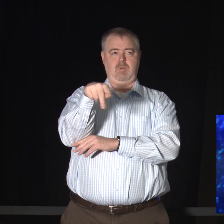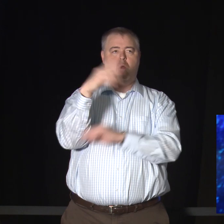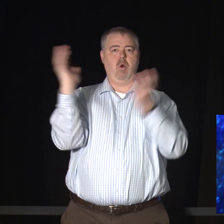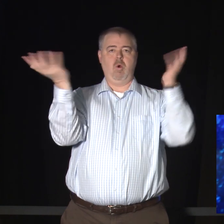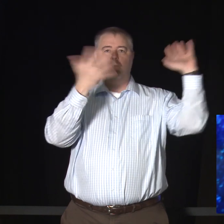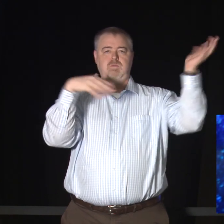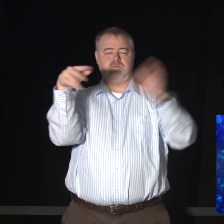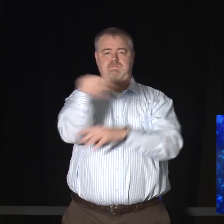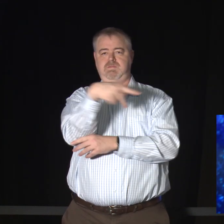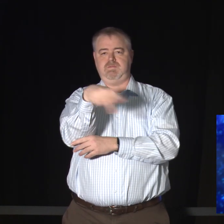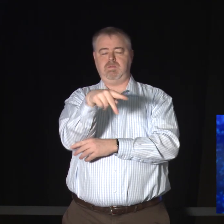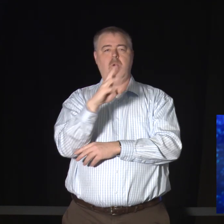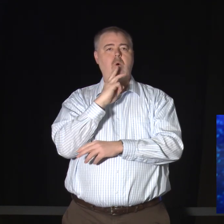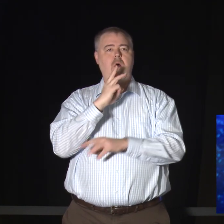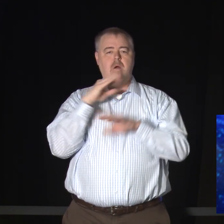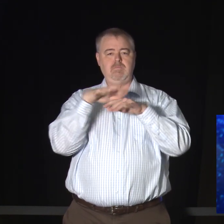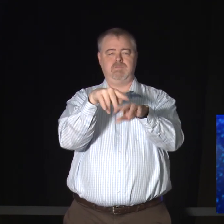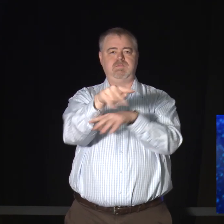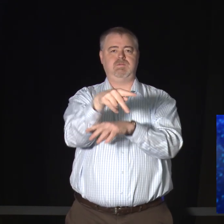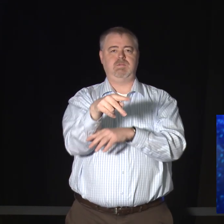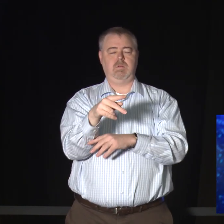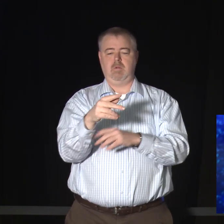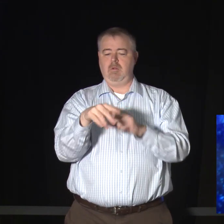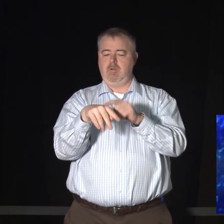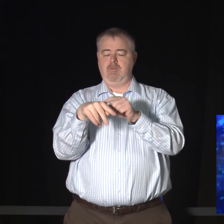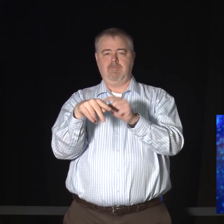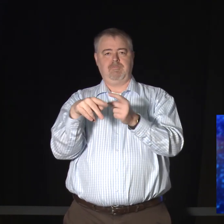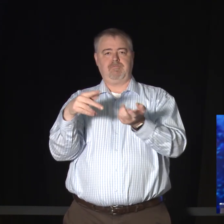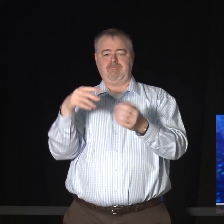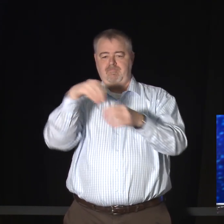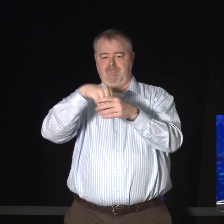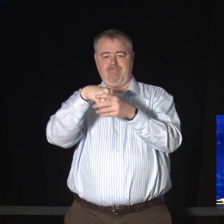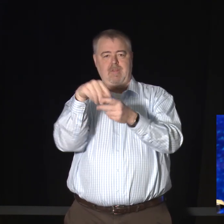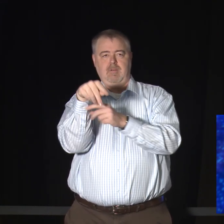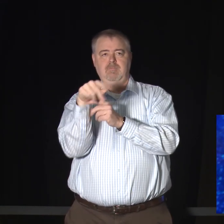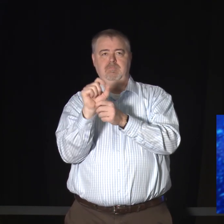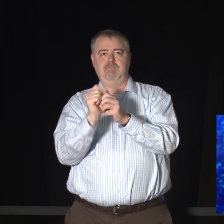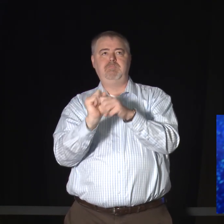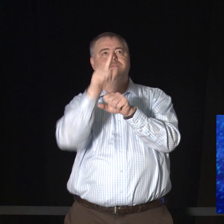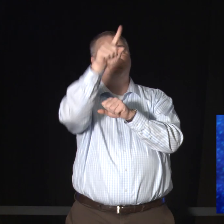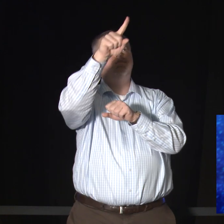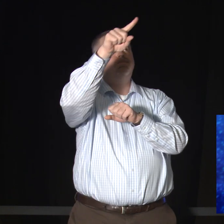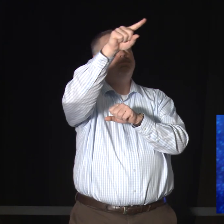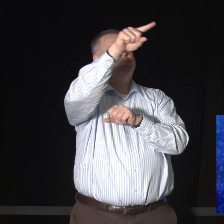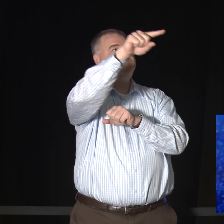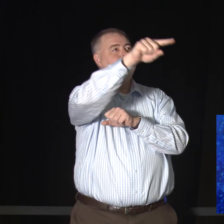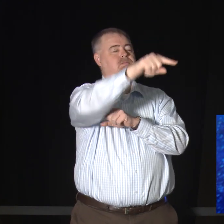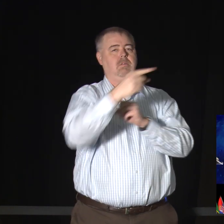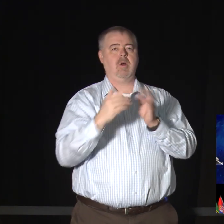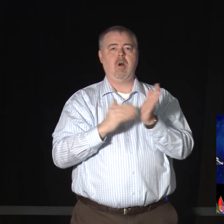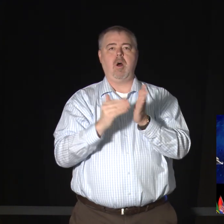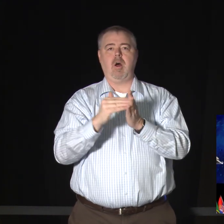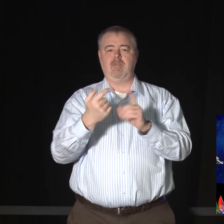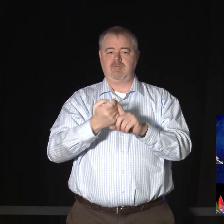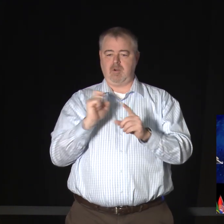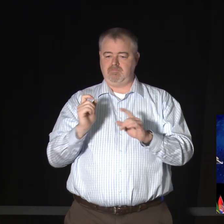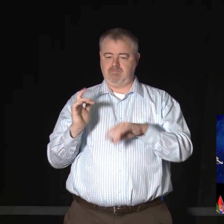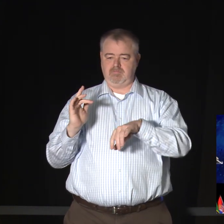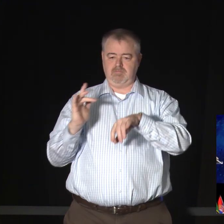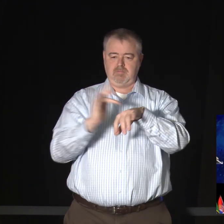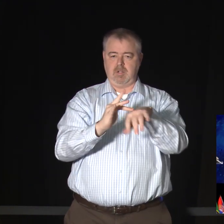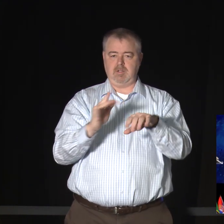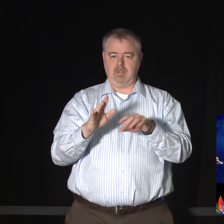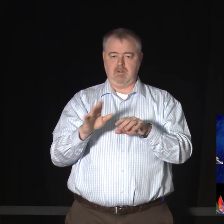Wind, water, the ballistic, the mechanical, the launch of the seed is oftentimes through some sort of contact. It